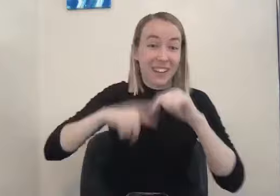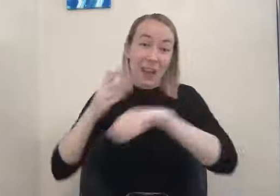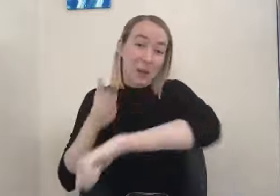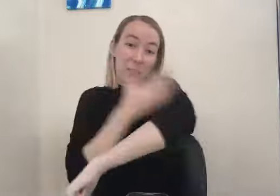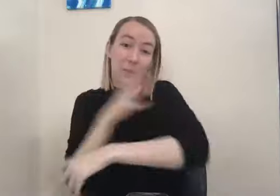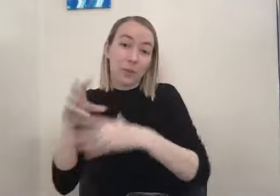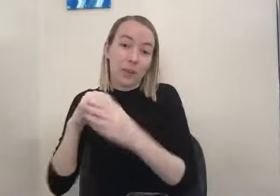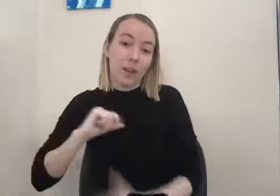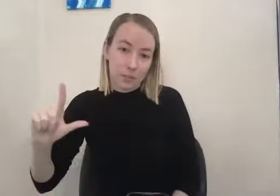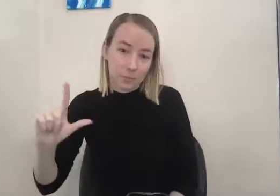AA meeting.